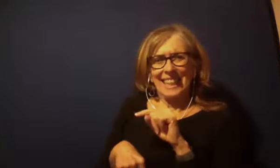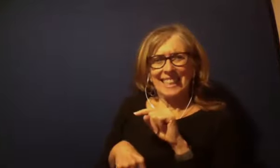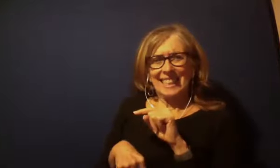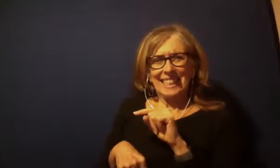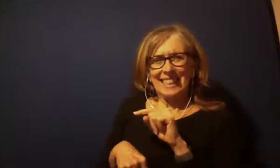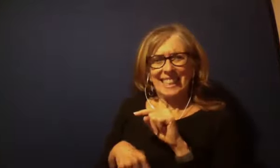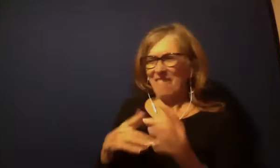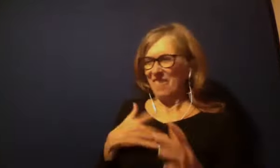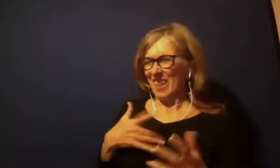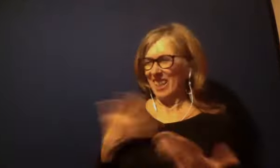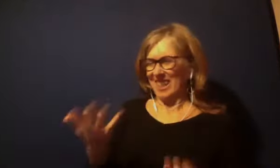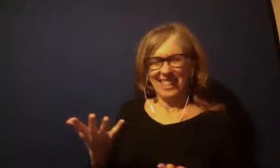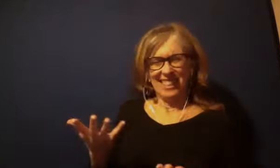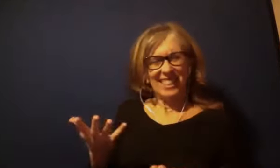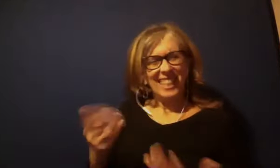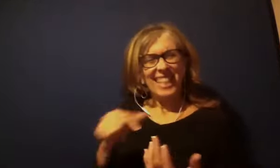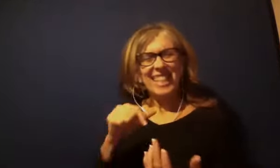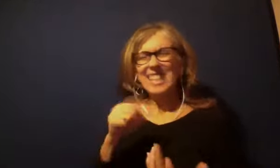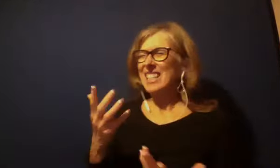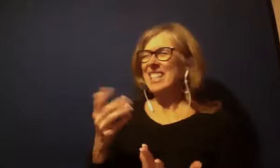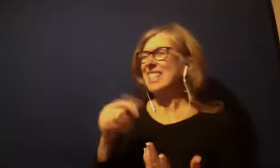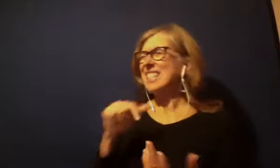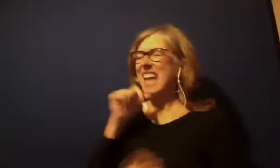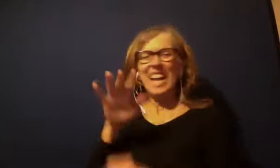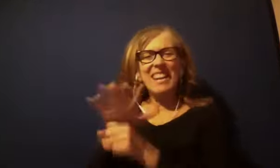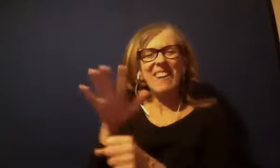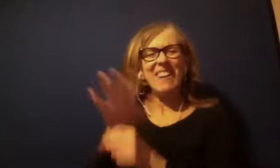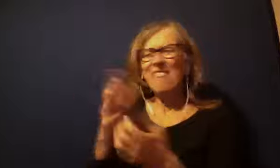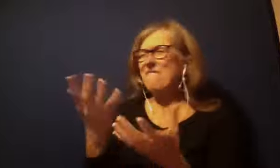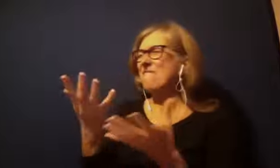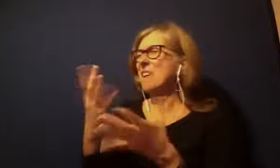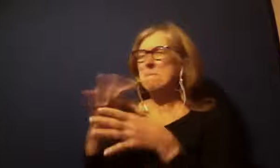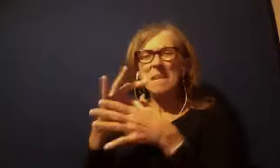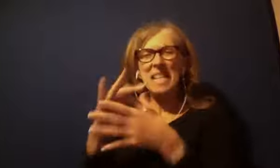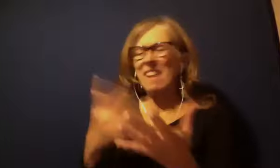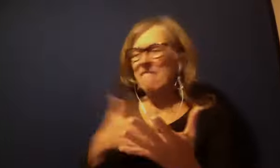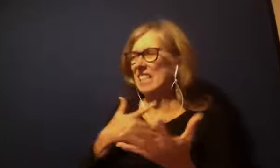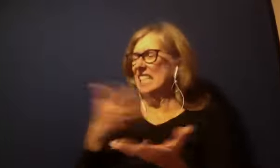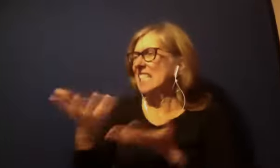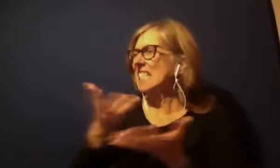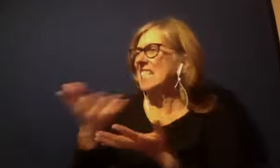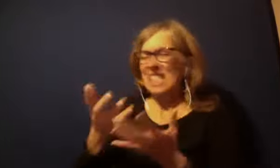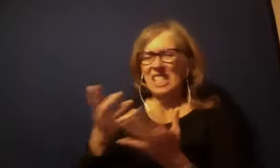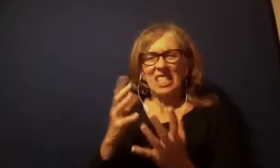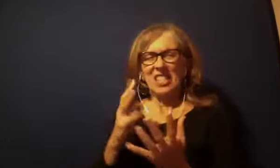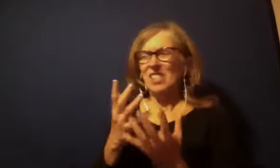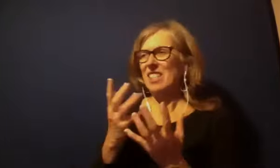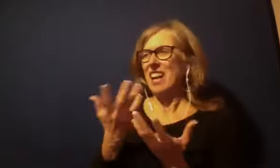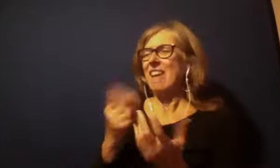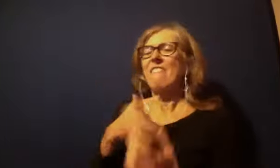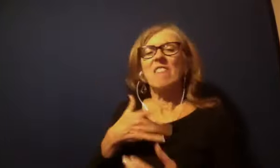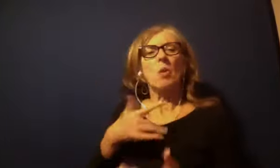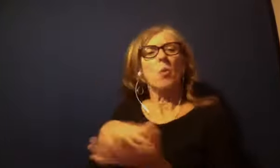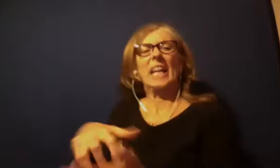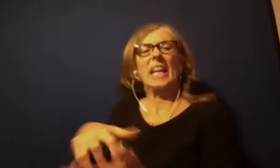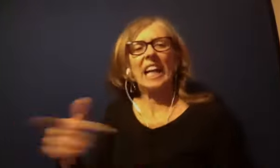much substance to it at that stage, with someone who's almost unknown to me in the program, apart from this one magic thing that she said in the meeting. I was